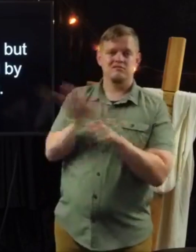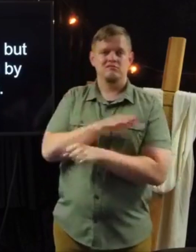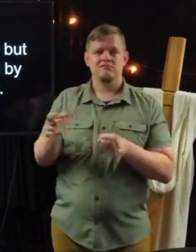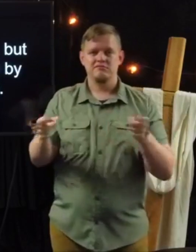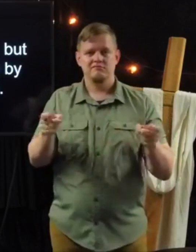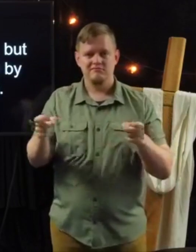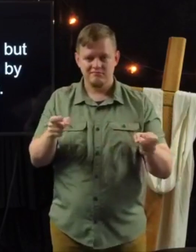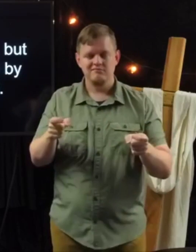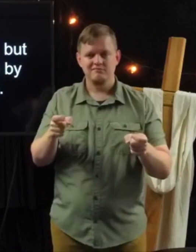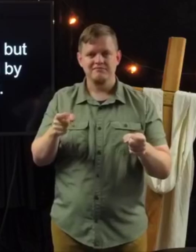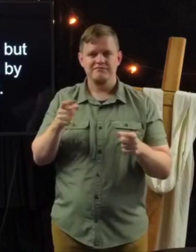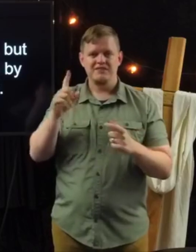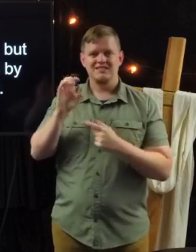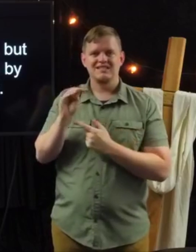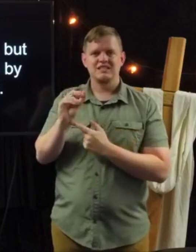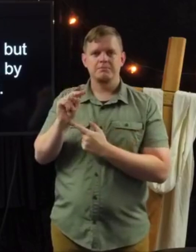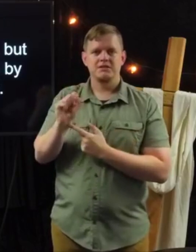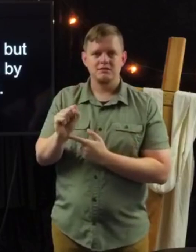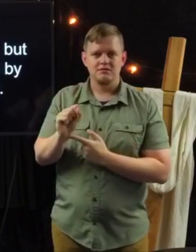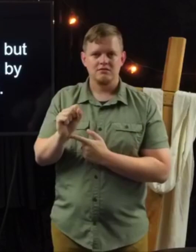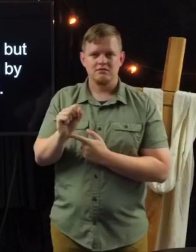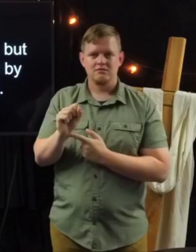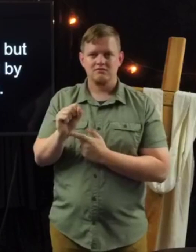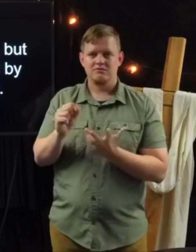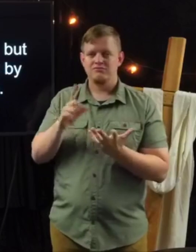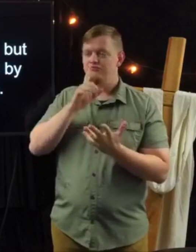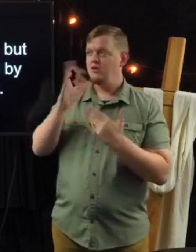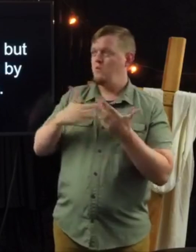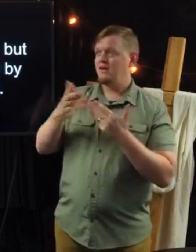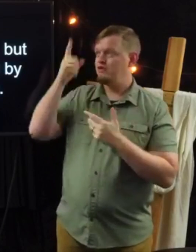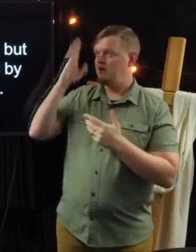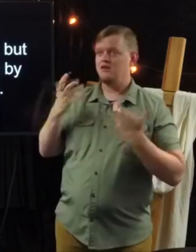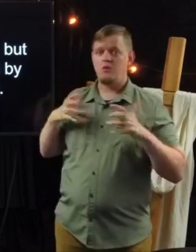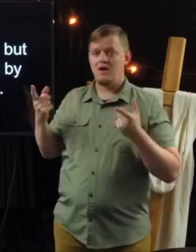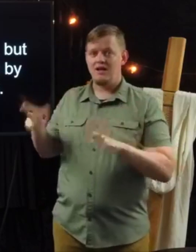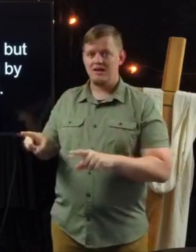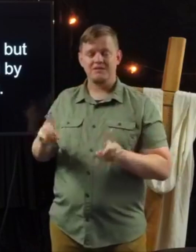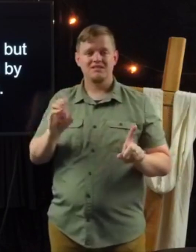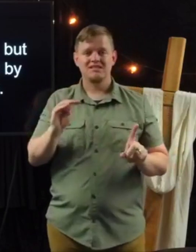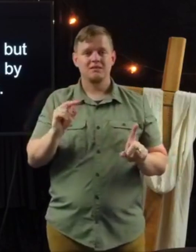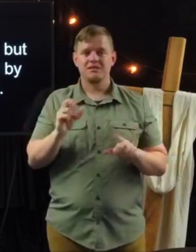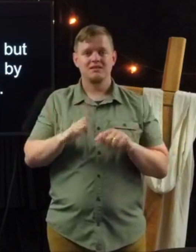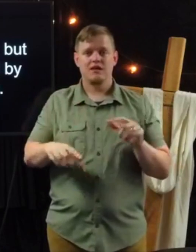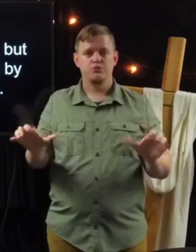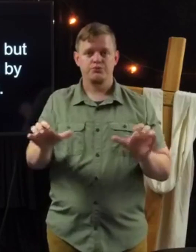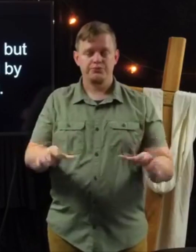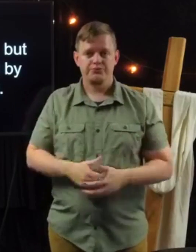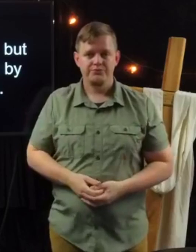God has full reign and control. Demons, really, whatever God does not want to happen, the demons